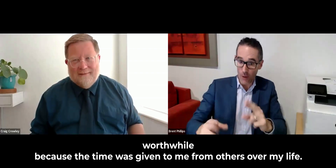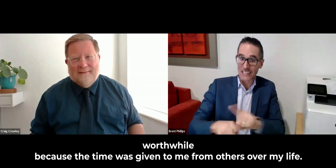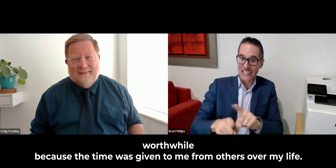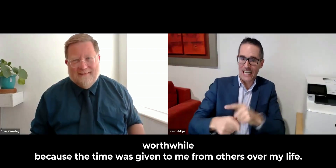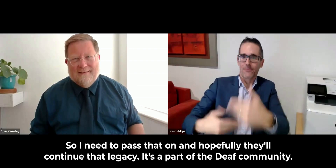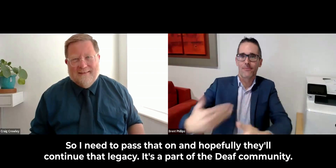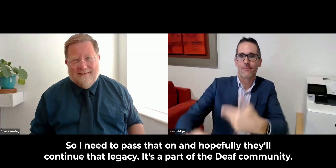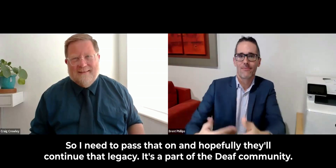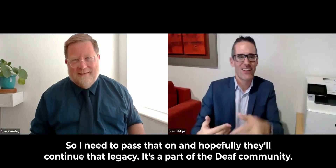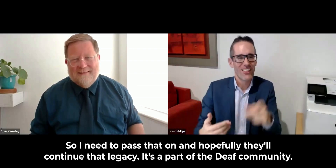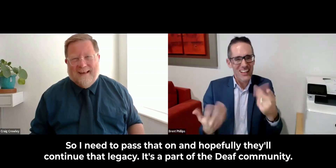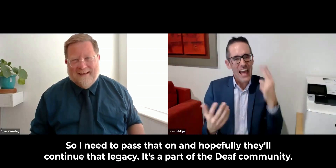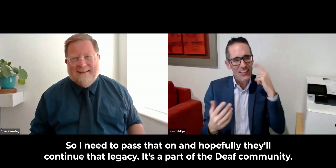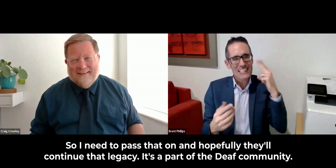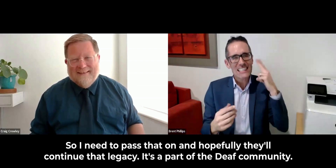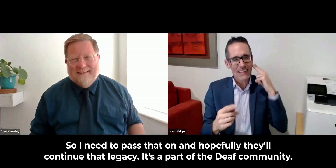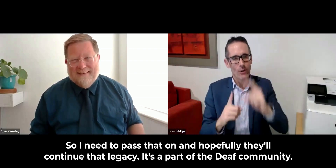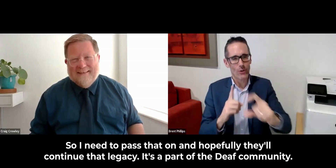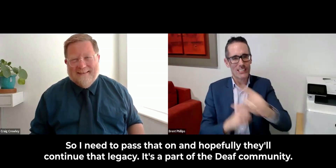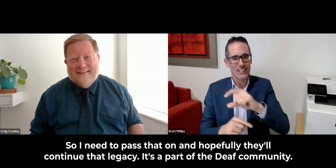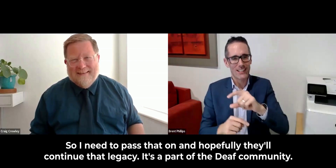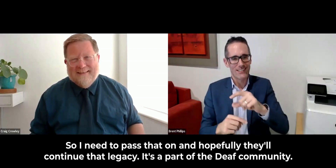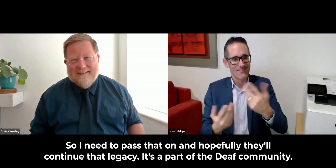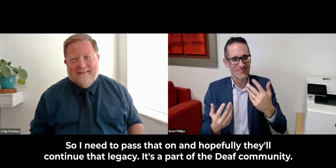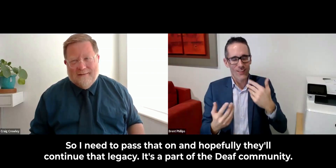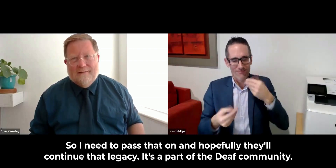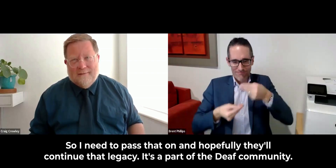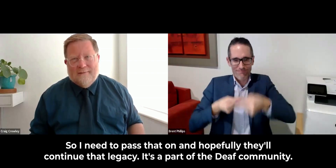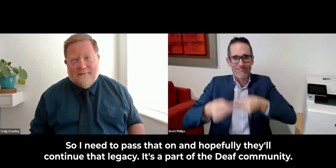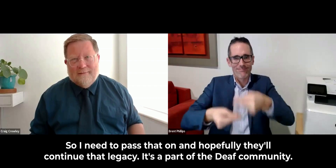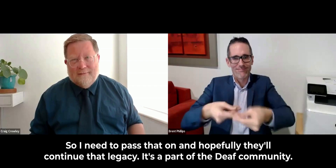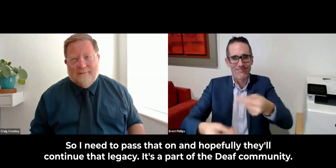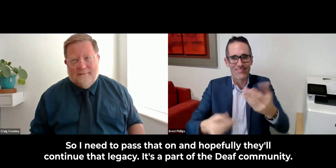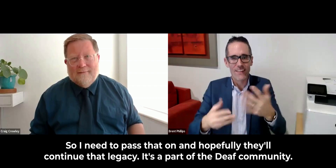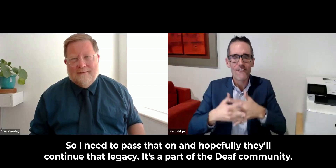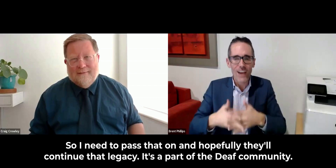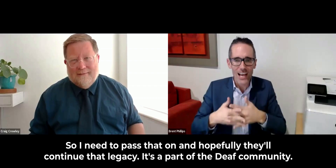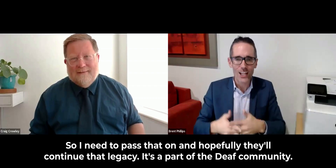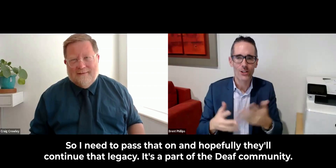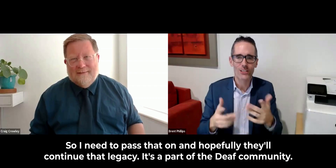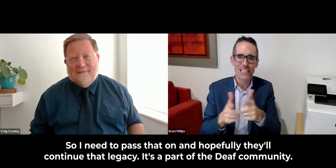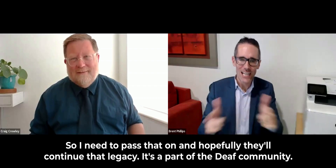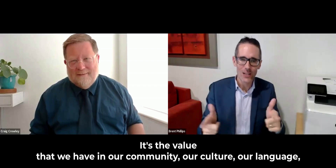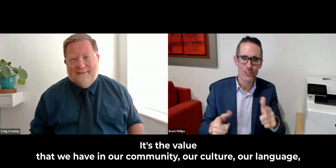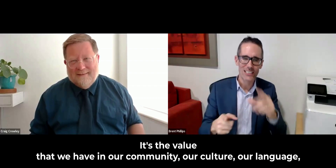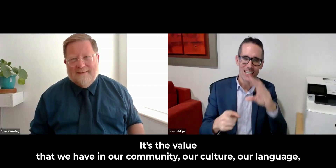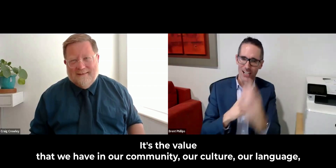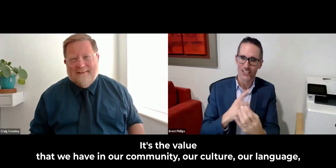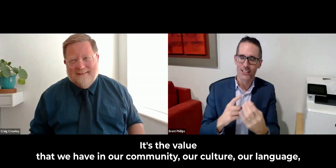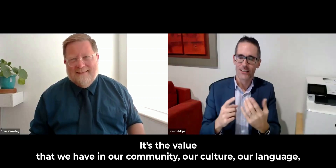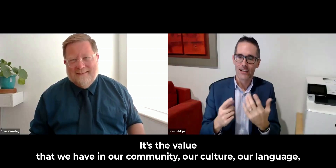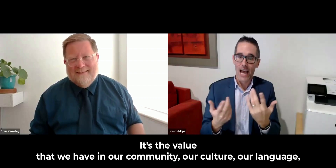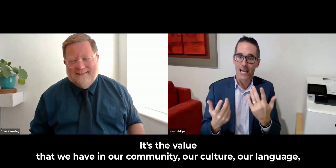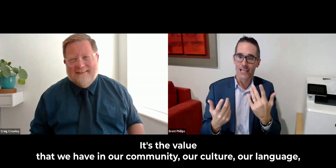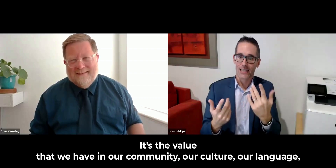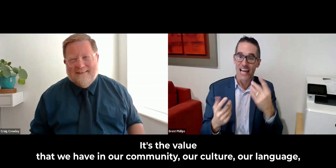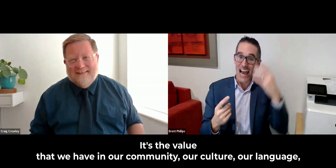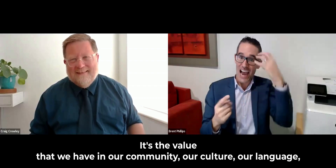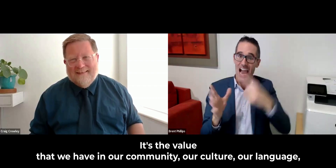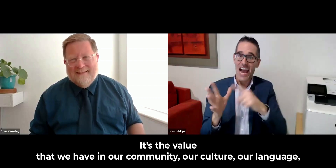life. So I need to pass that on, and hopefully they'll continue that legacy. It's a part of the deaf community. It's the value that we